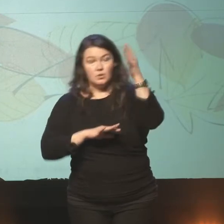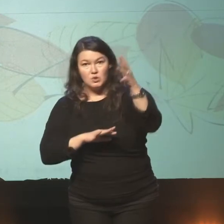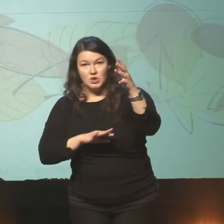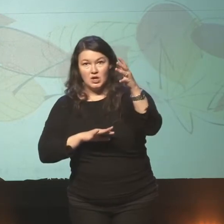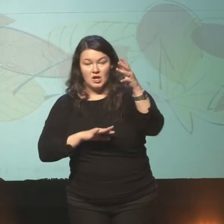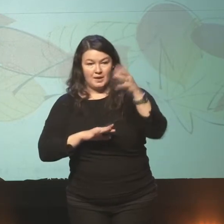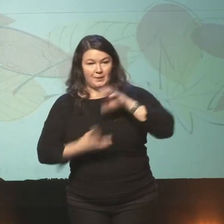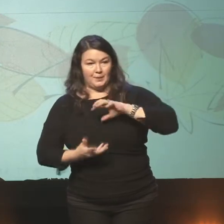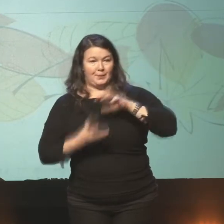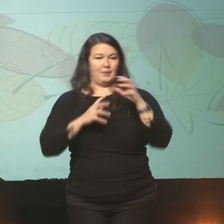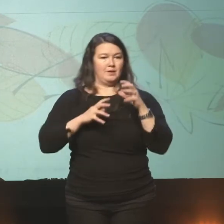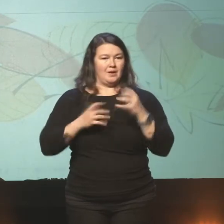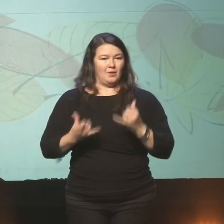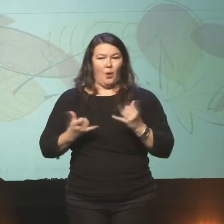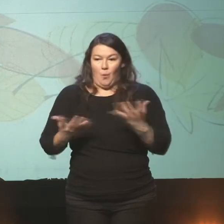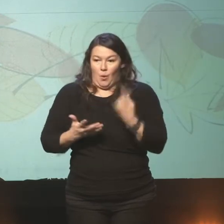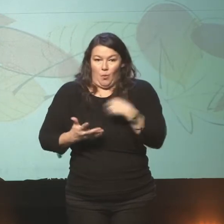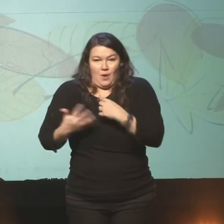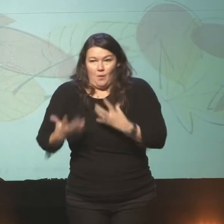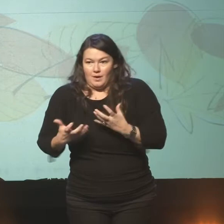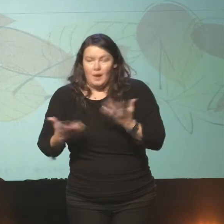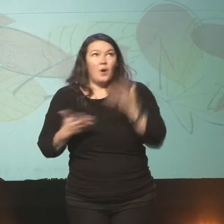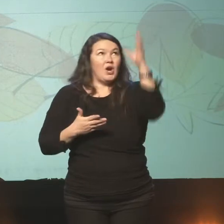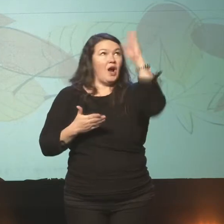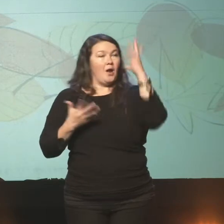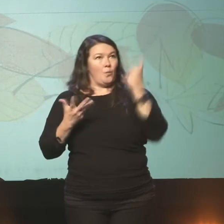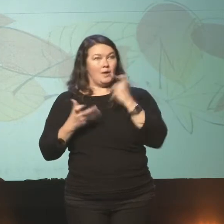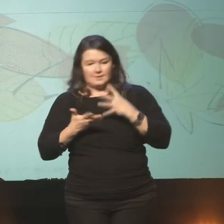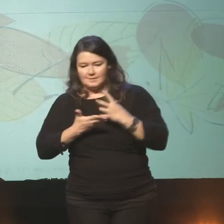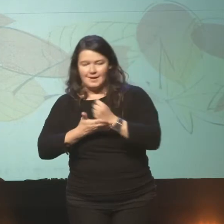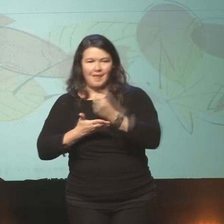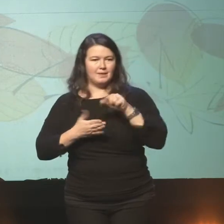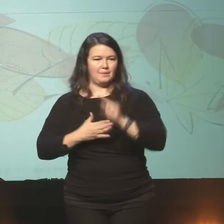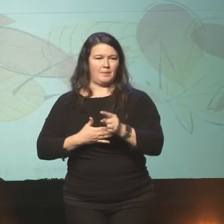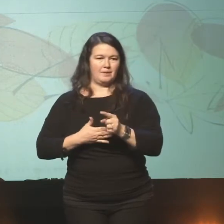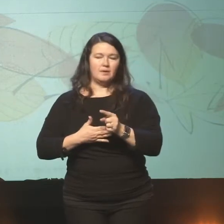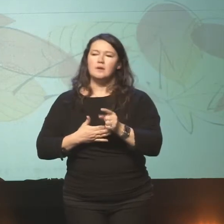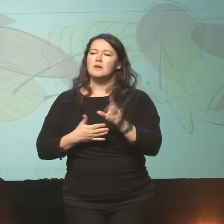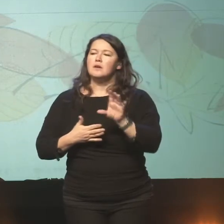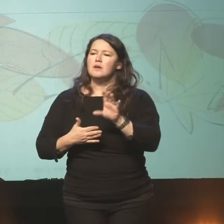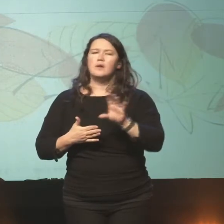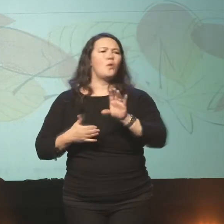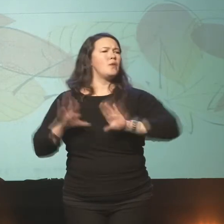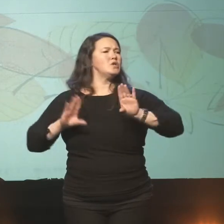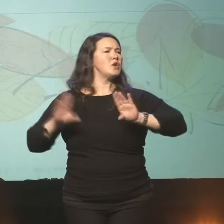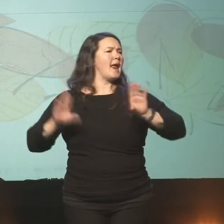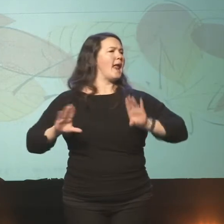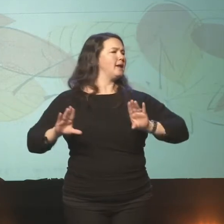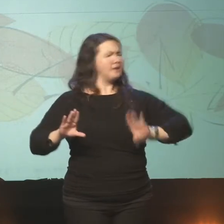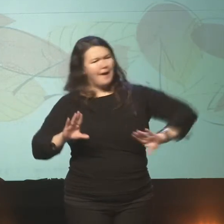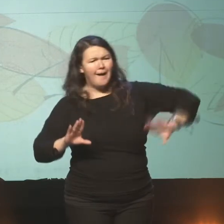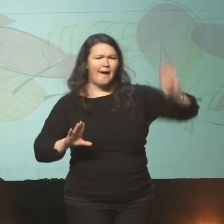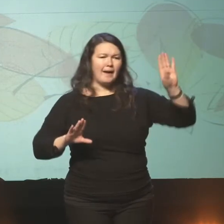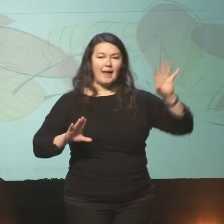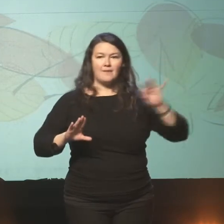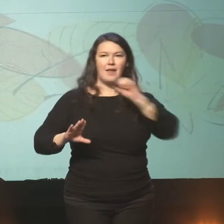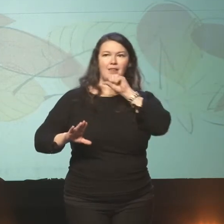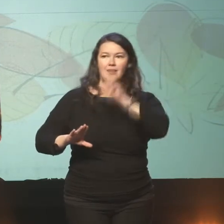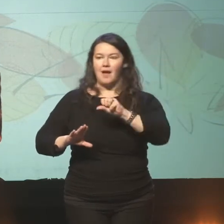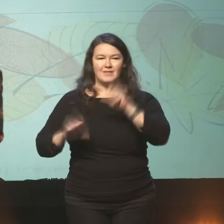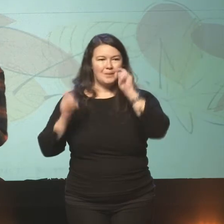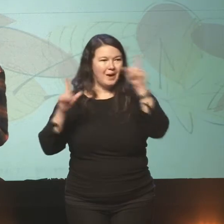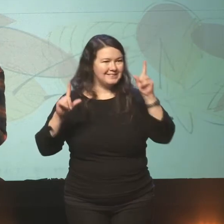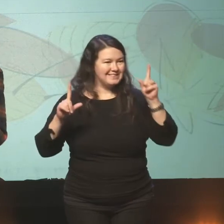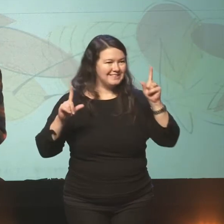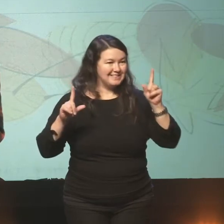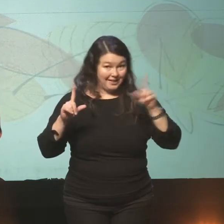we want to and what God wants us to experience in this moment. Let me ask you a question. Raise your hand up nice and high if you love surprises.